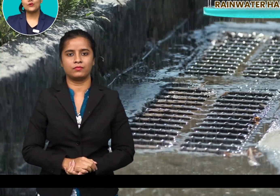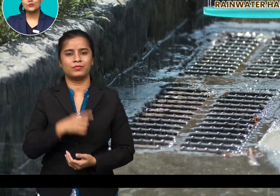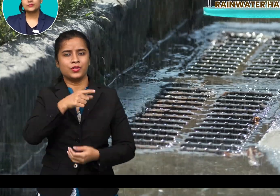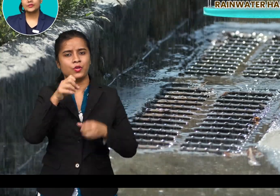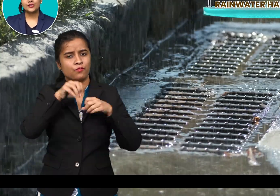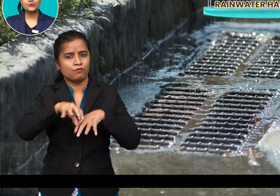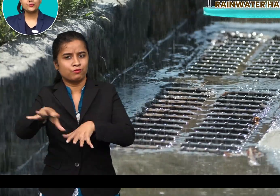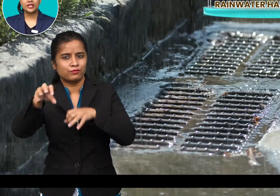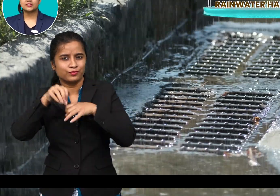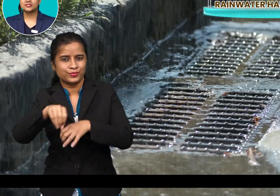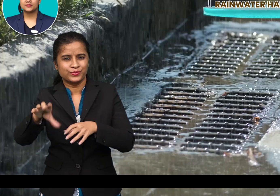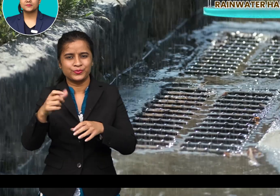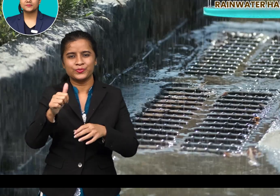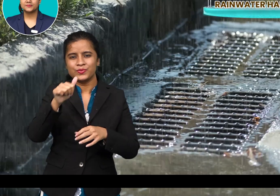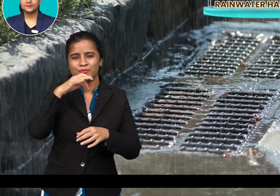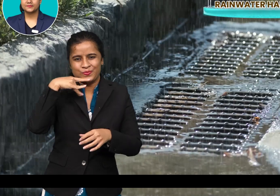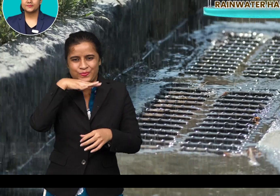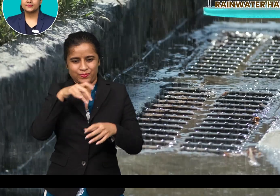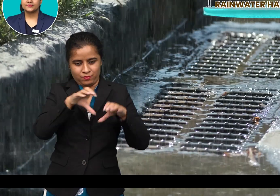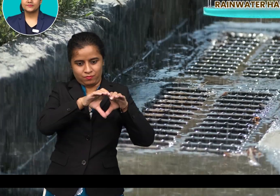It flows into drains.